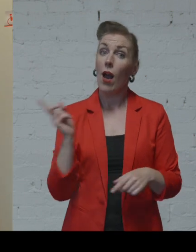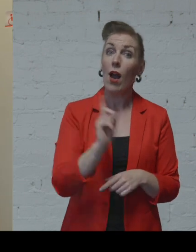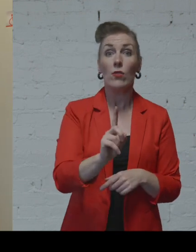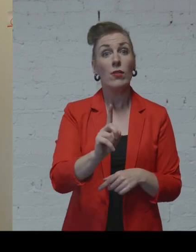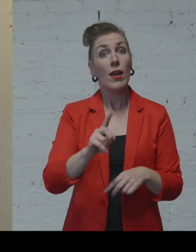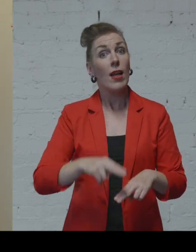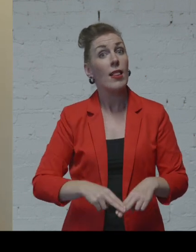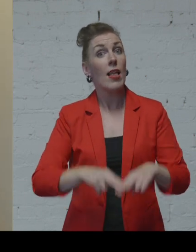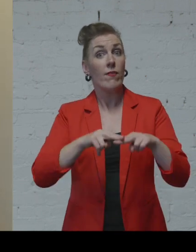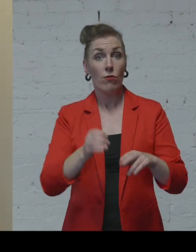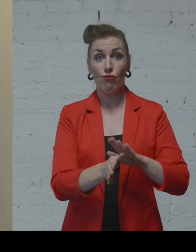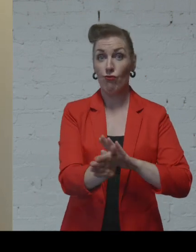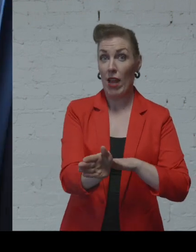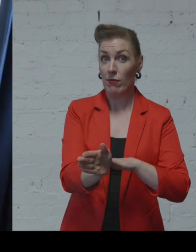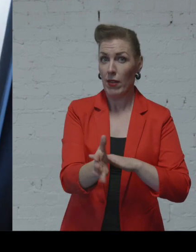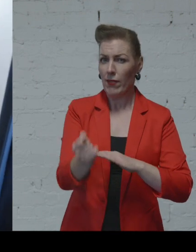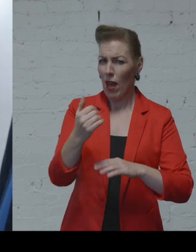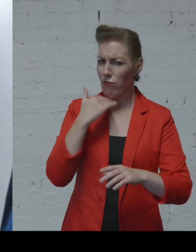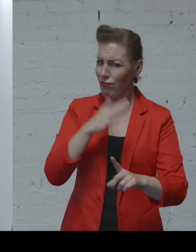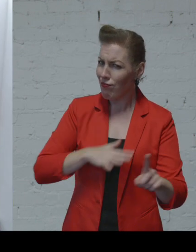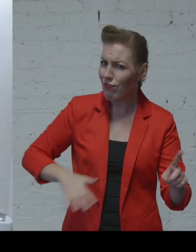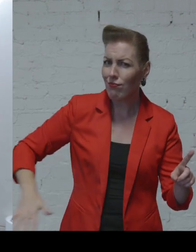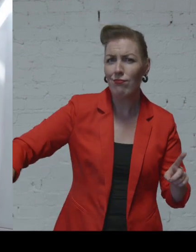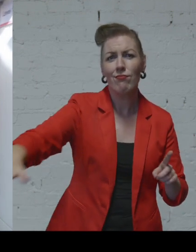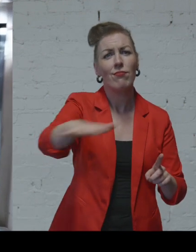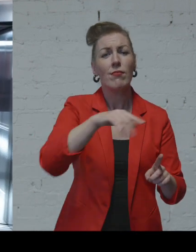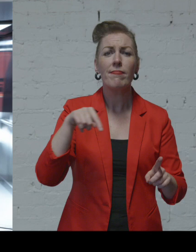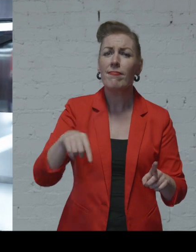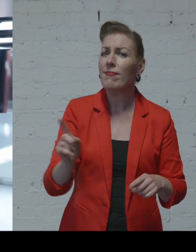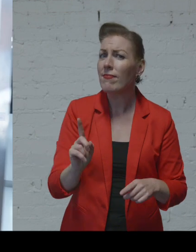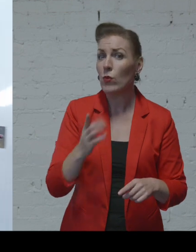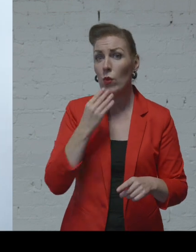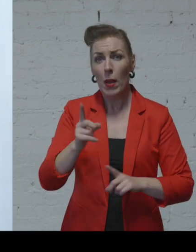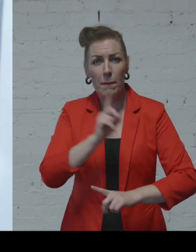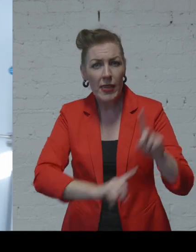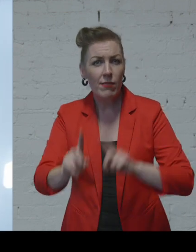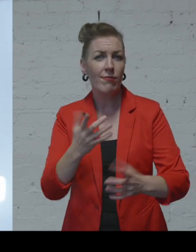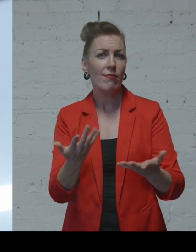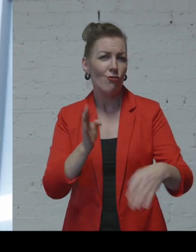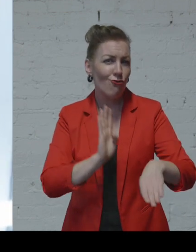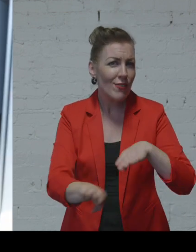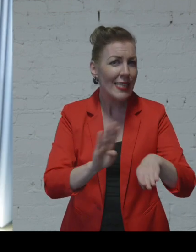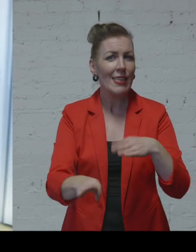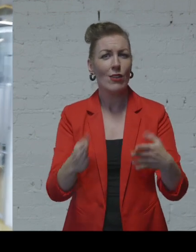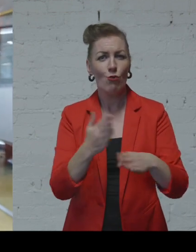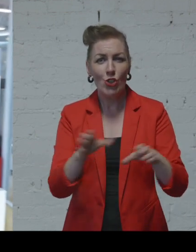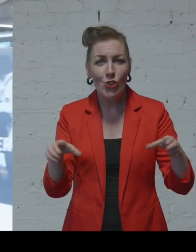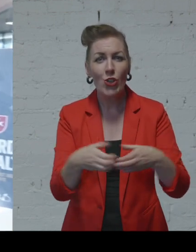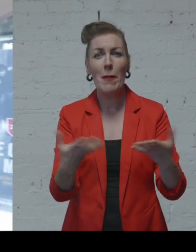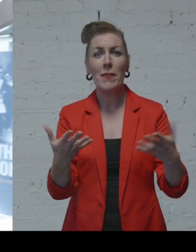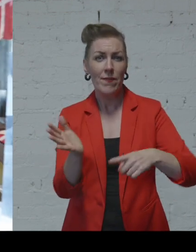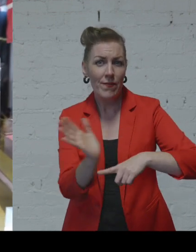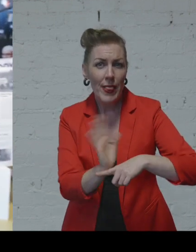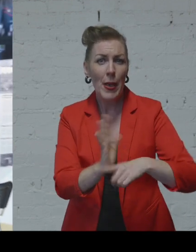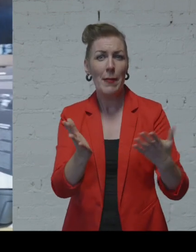the foyer. When you come out of the lift, to your right you will find a multi-purpose space. This space is used for